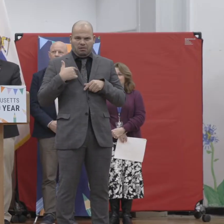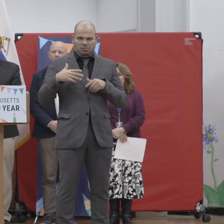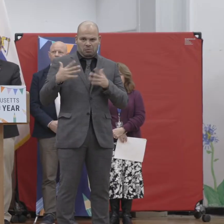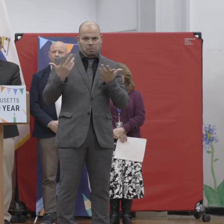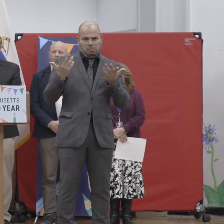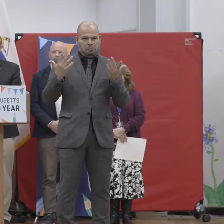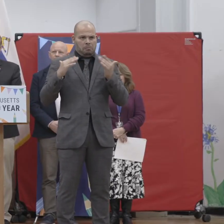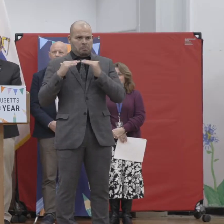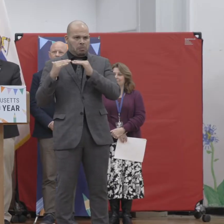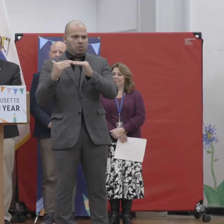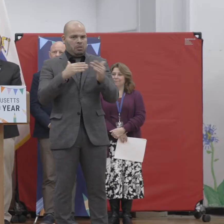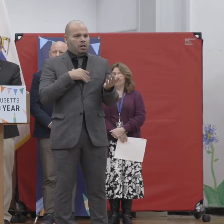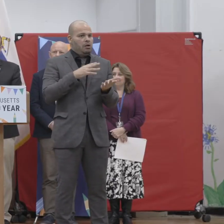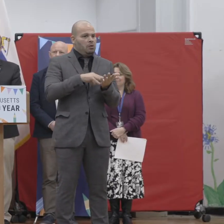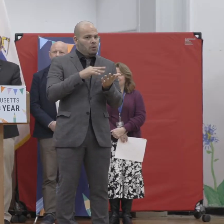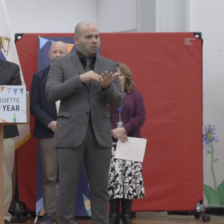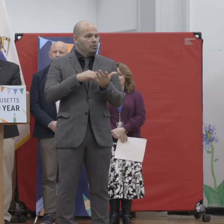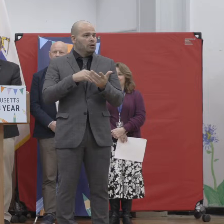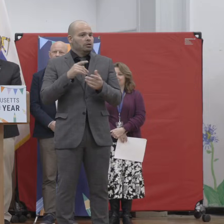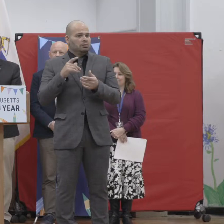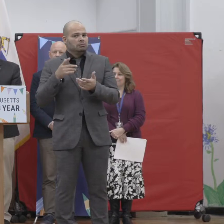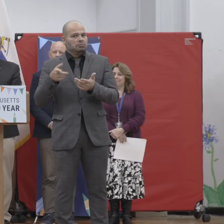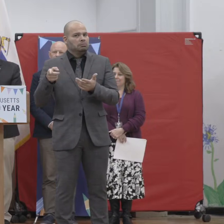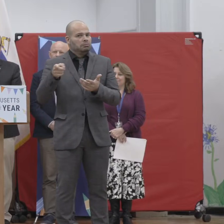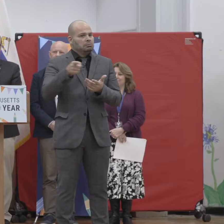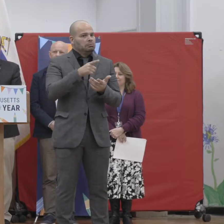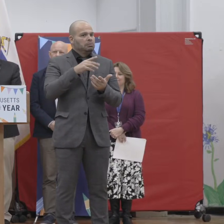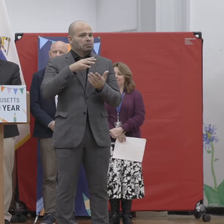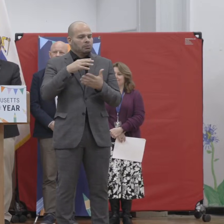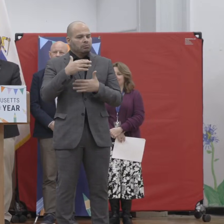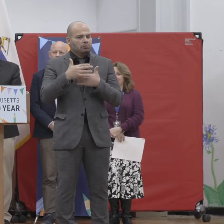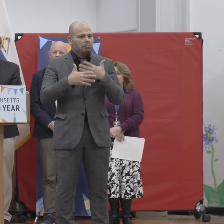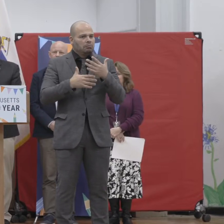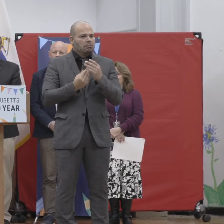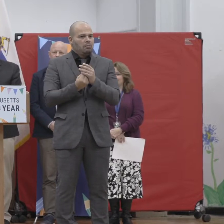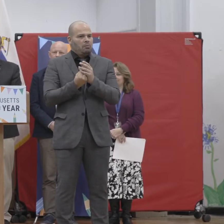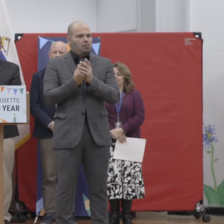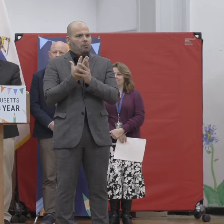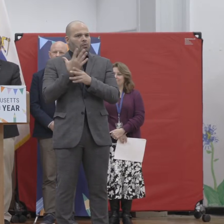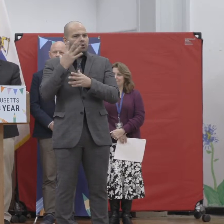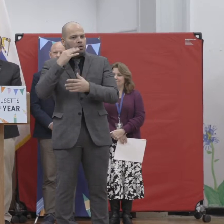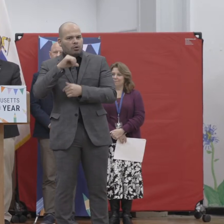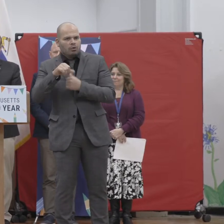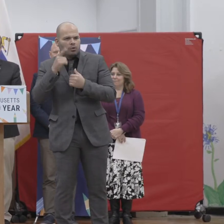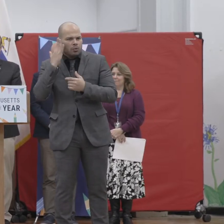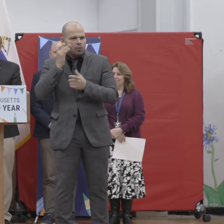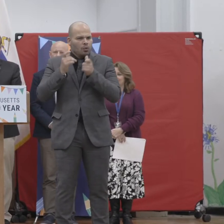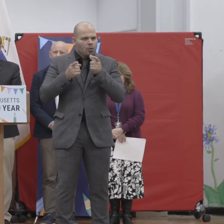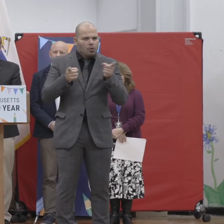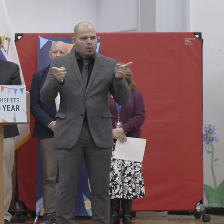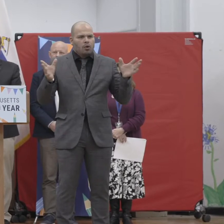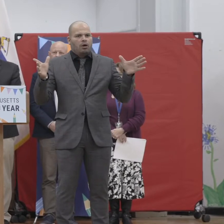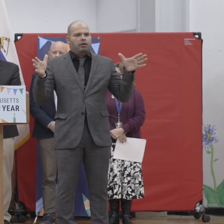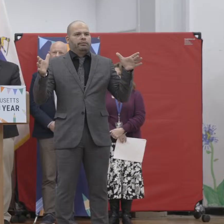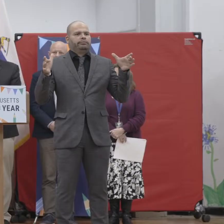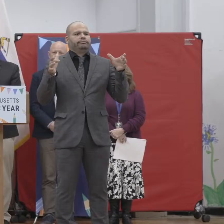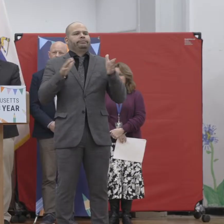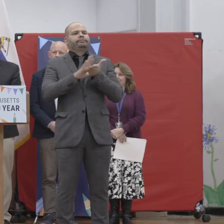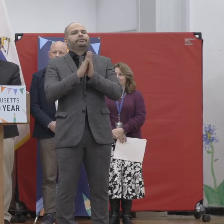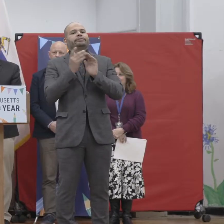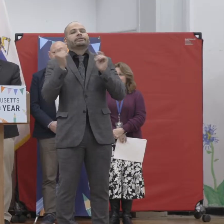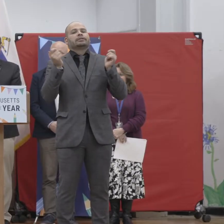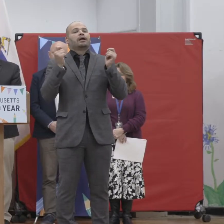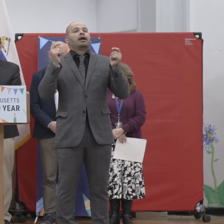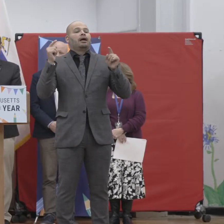work alongside you in creating a school community that celebrates all learners. Mr. Rollins, through